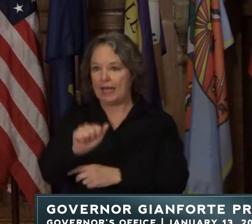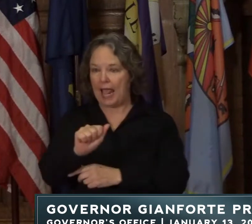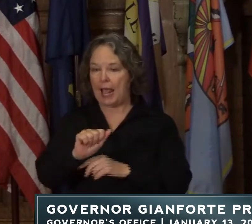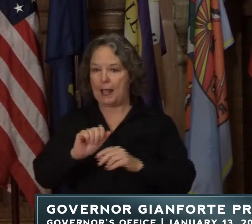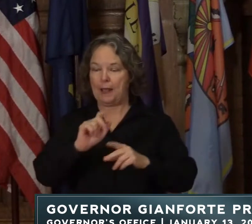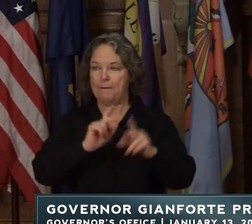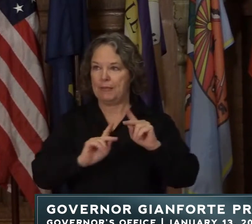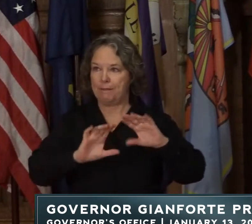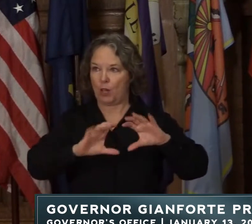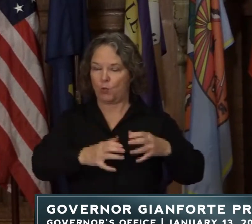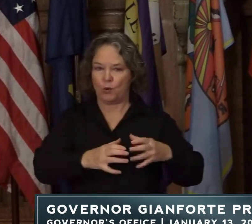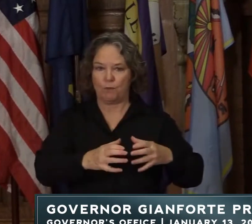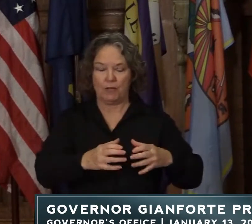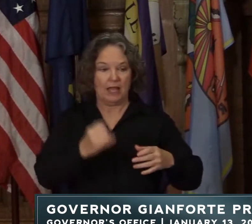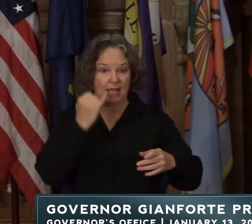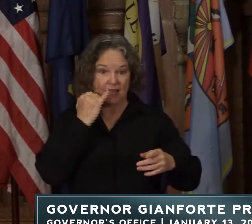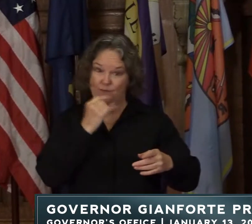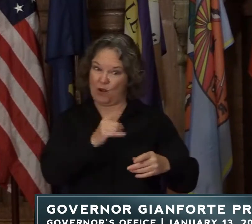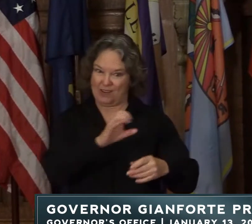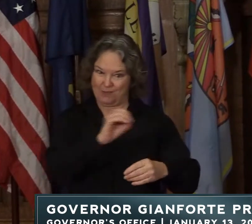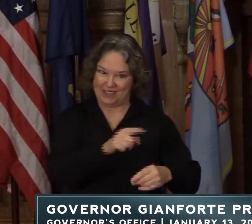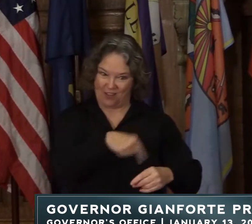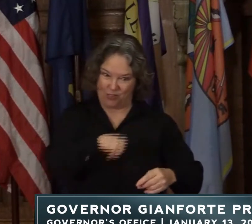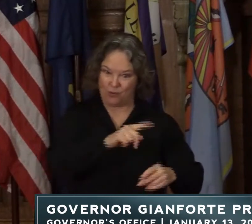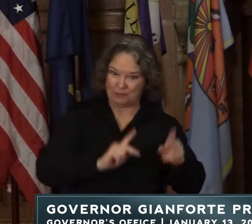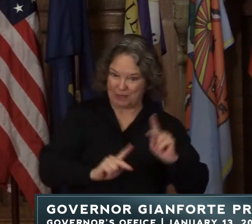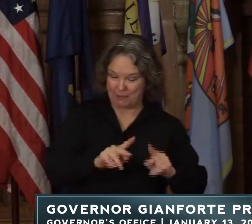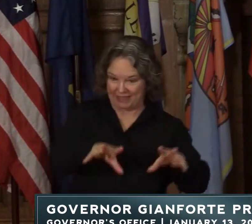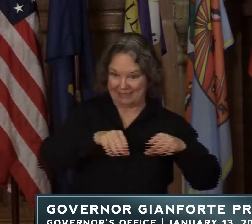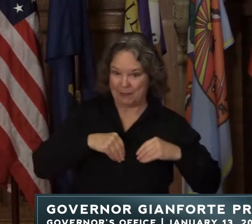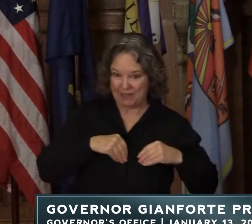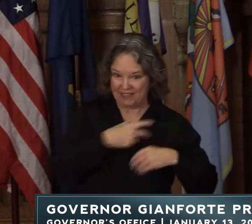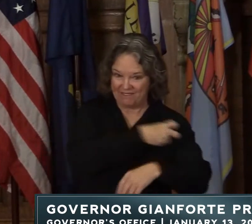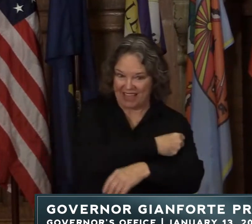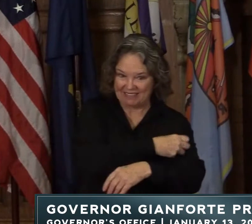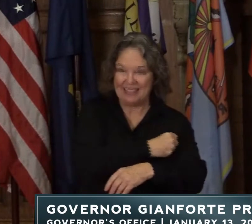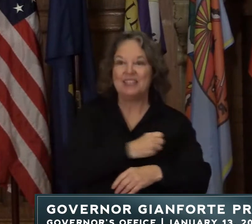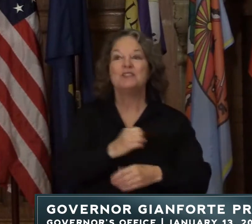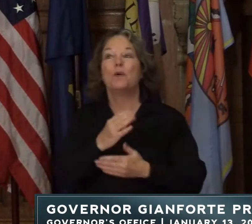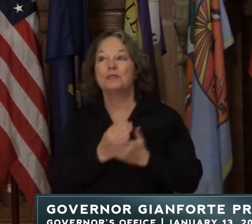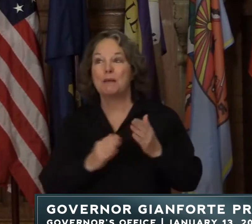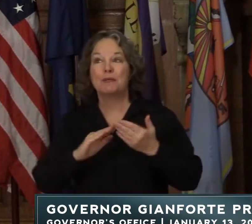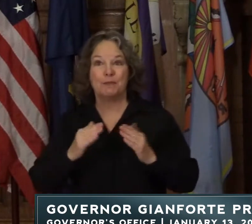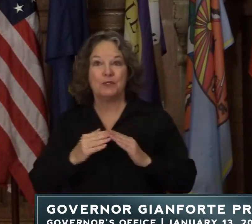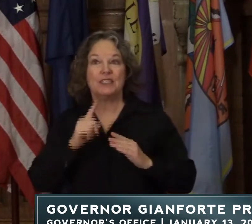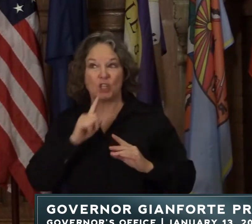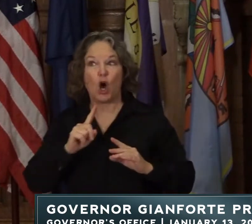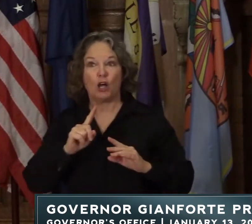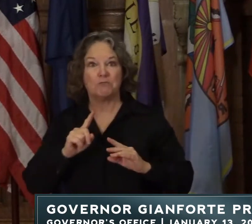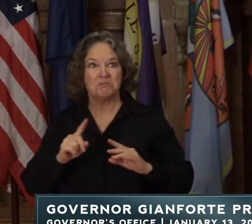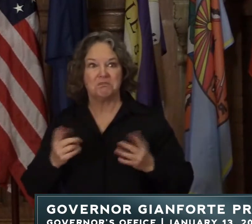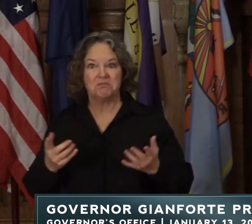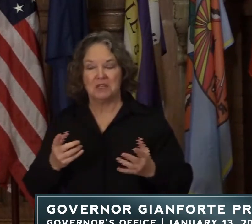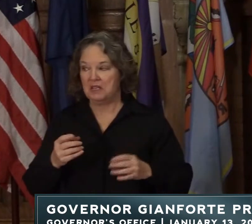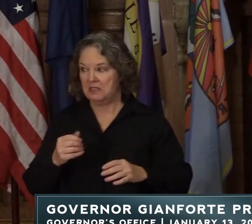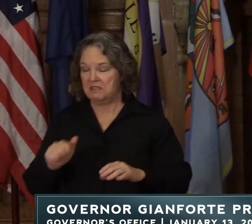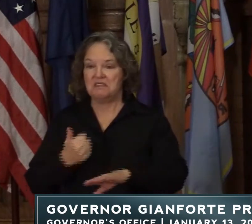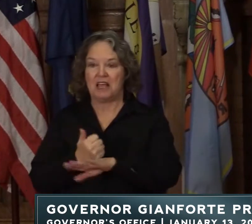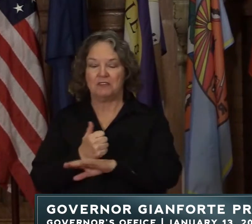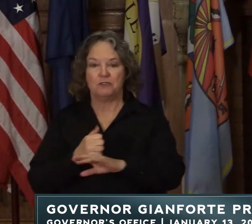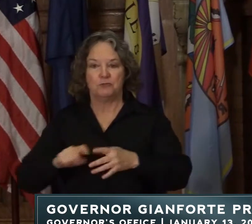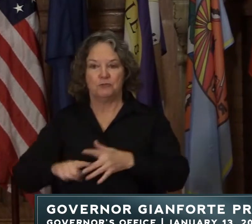100% of those people accepted the vaccine. So you are right, some communities are in a position to start moving into 1B.